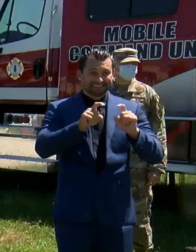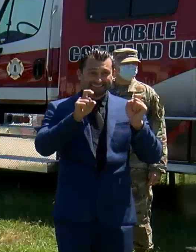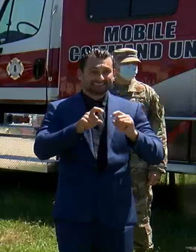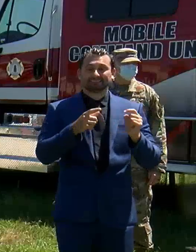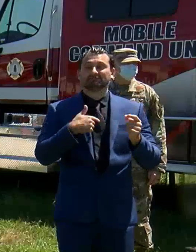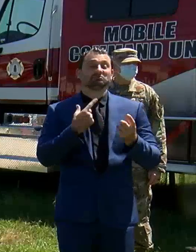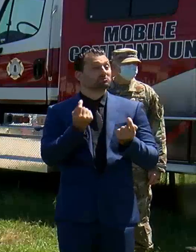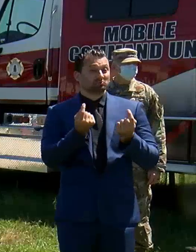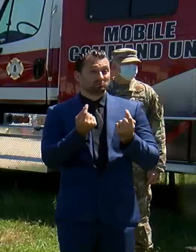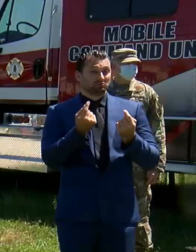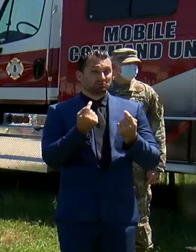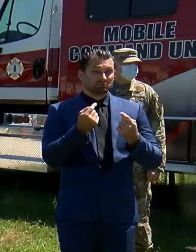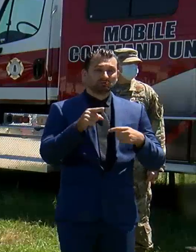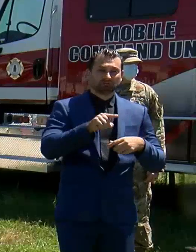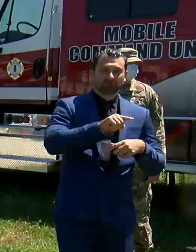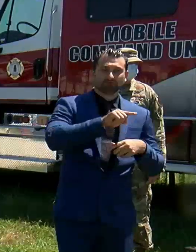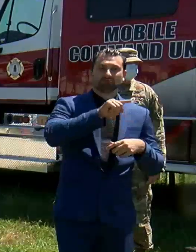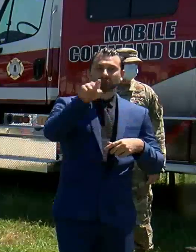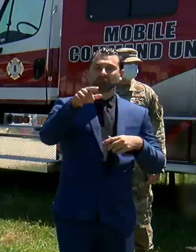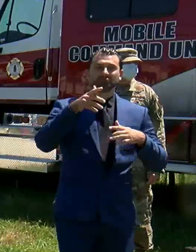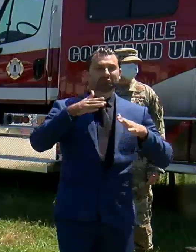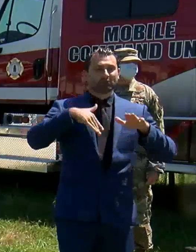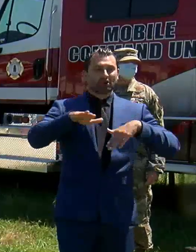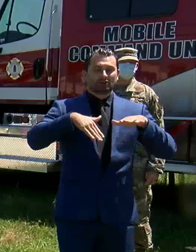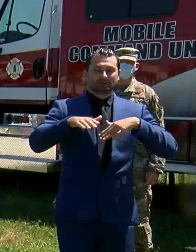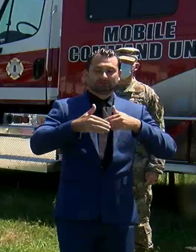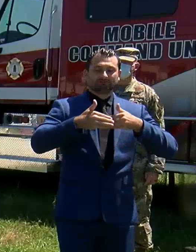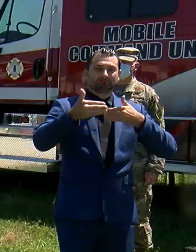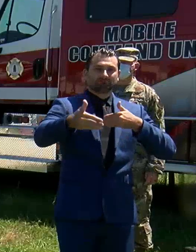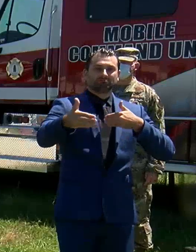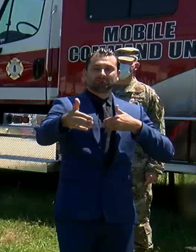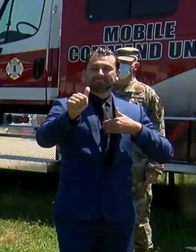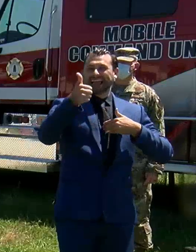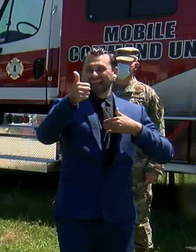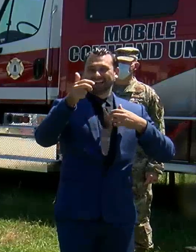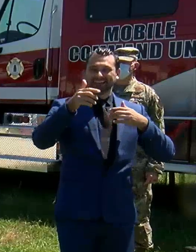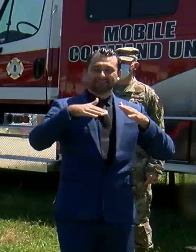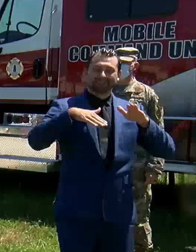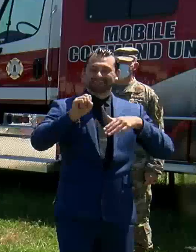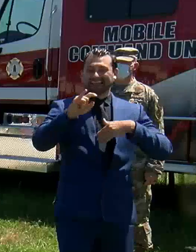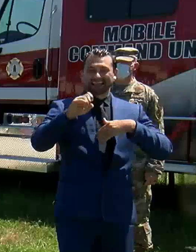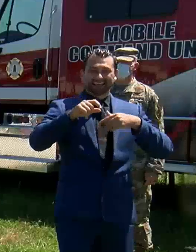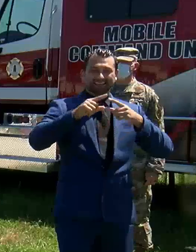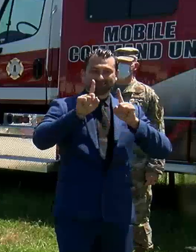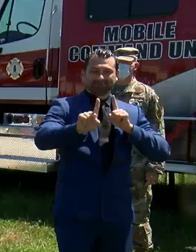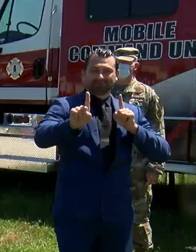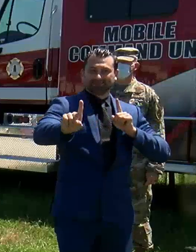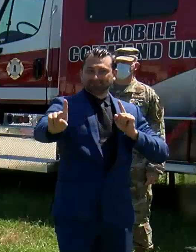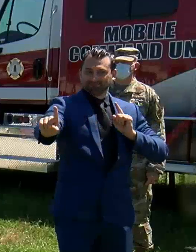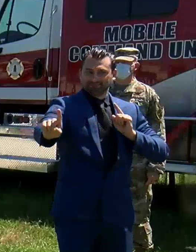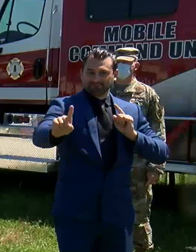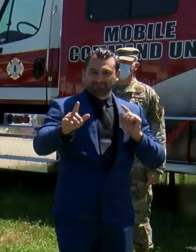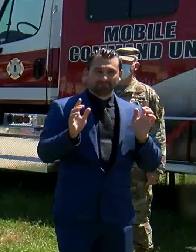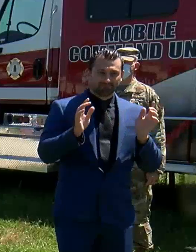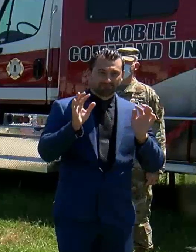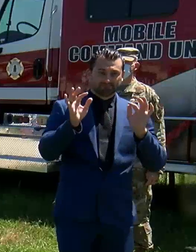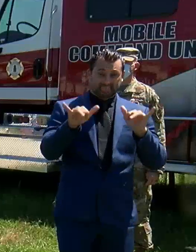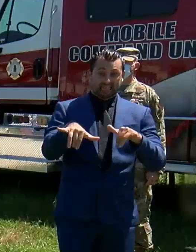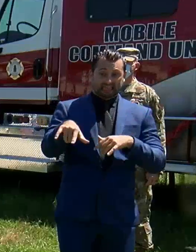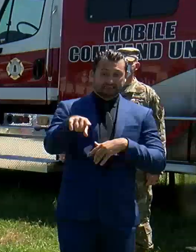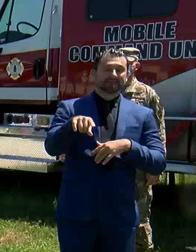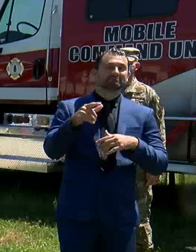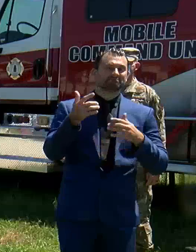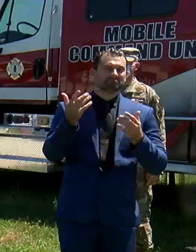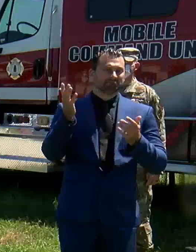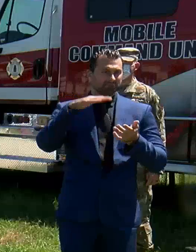10 walk-up sites, we've been doing these for probably about 3 weeks now, and we've done over 10,000 tests. Tomorrow,